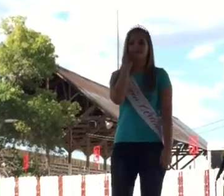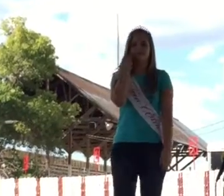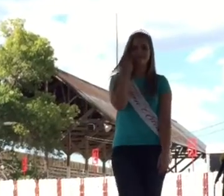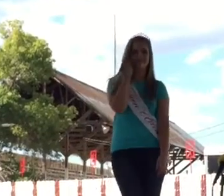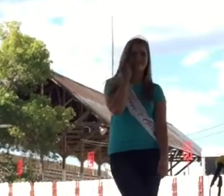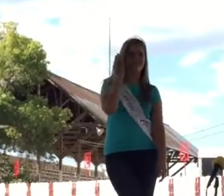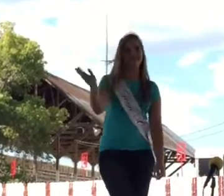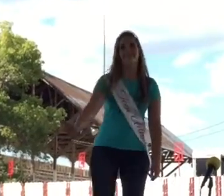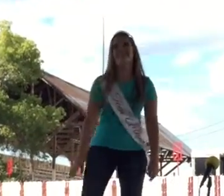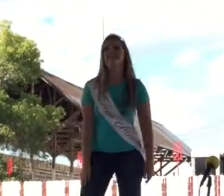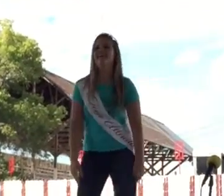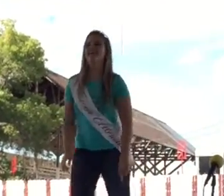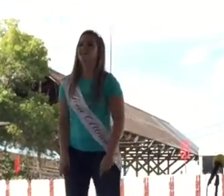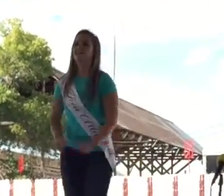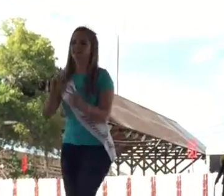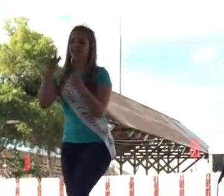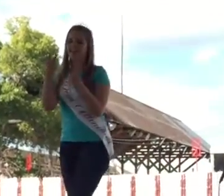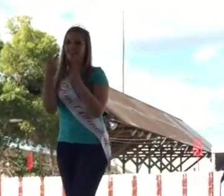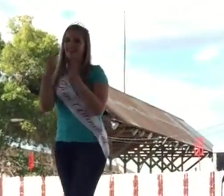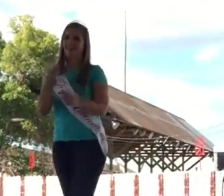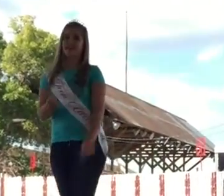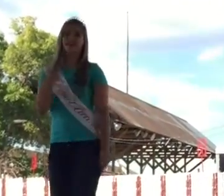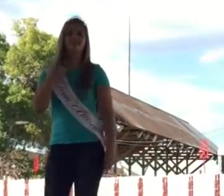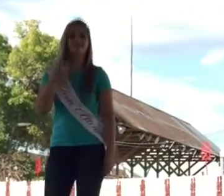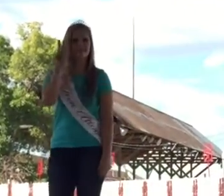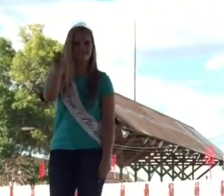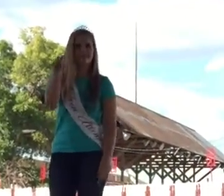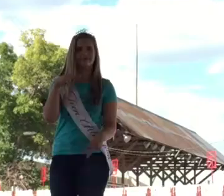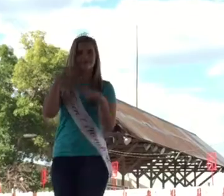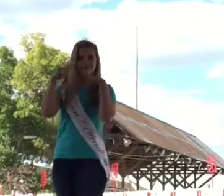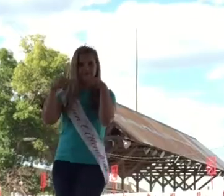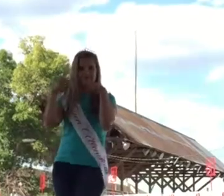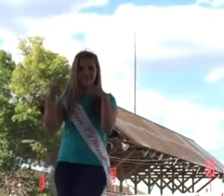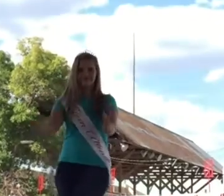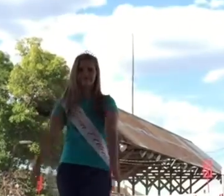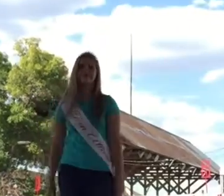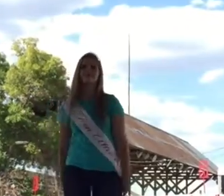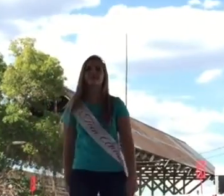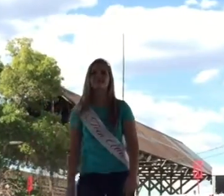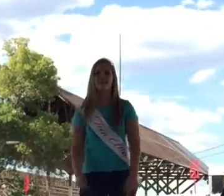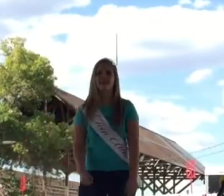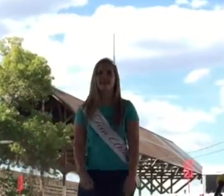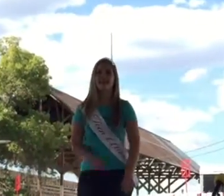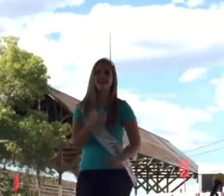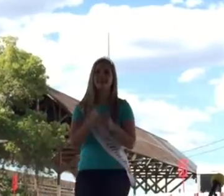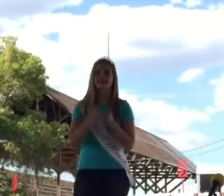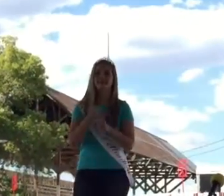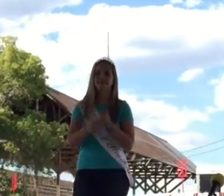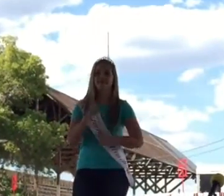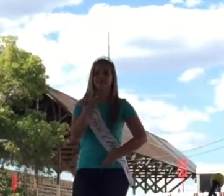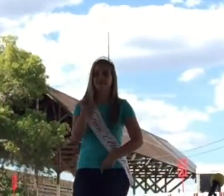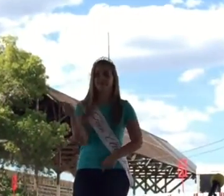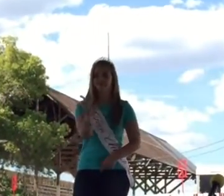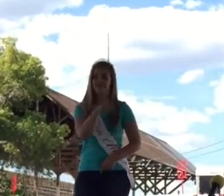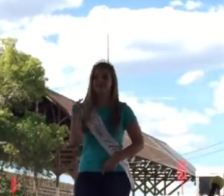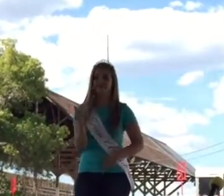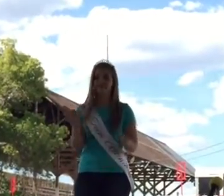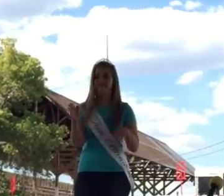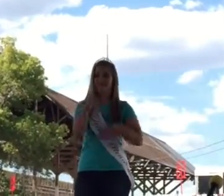being shy And to the way when I look into your eyes Everyone else in